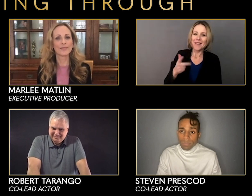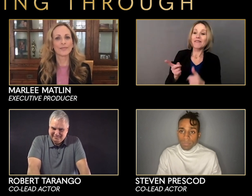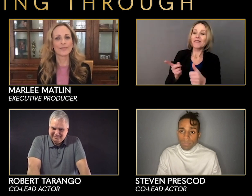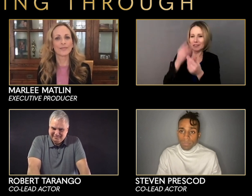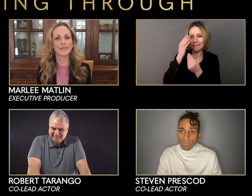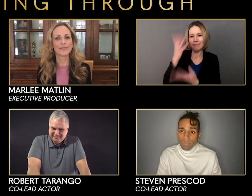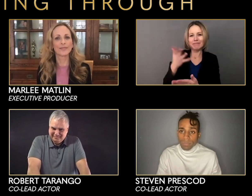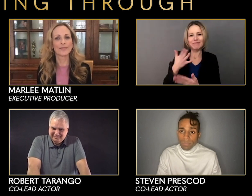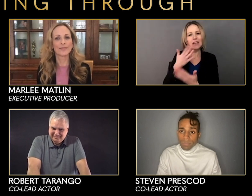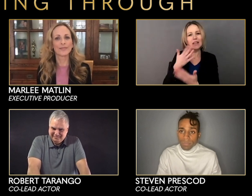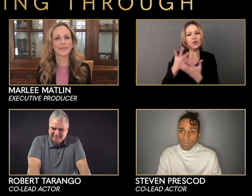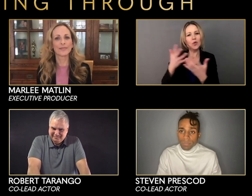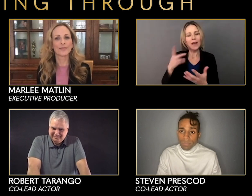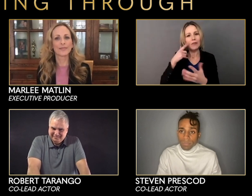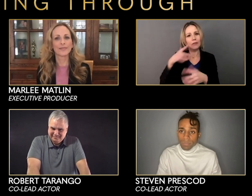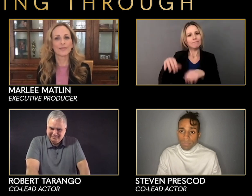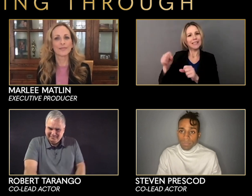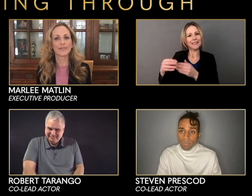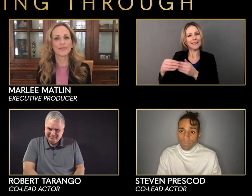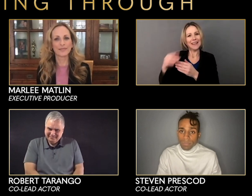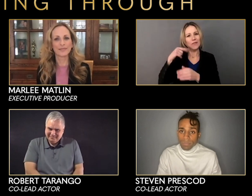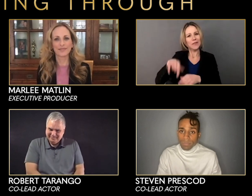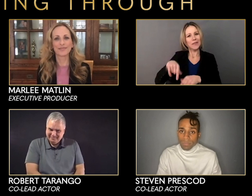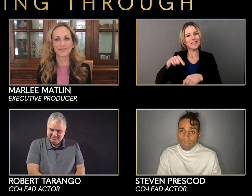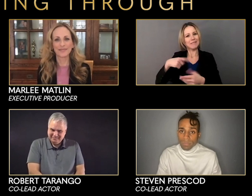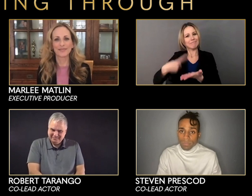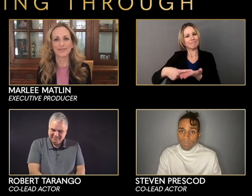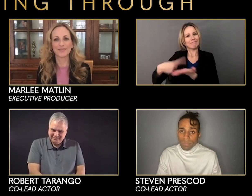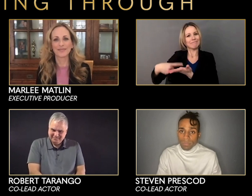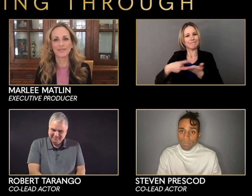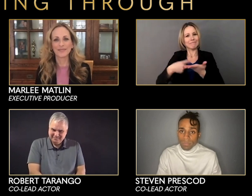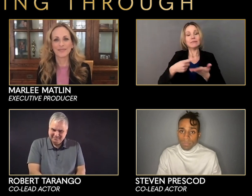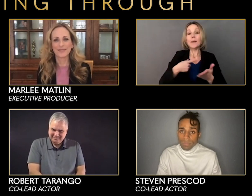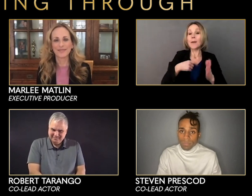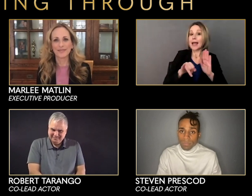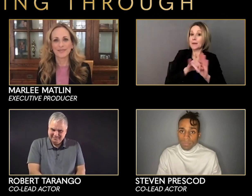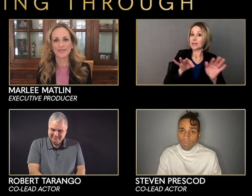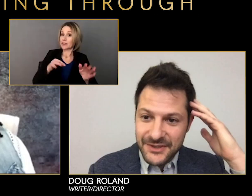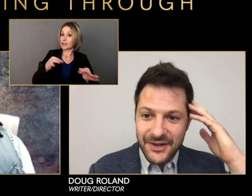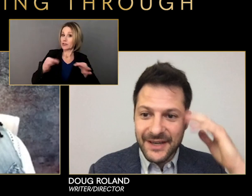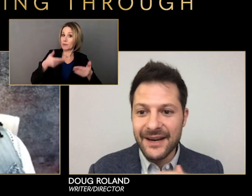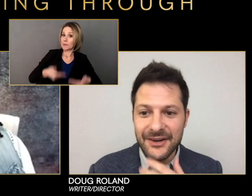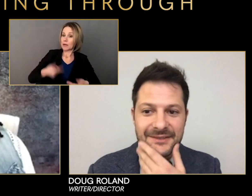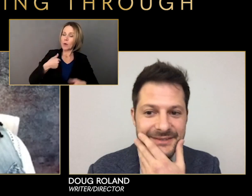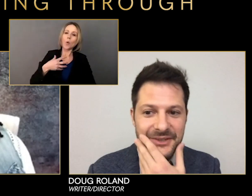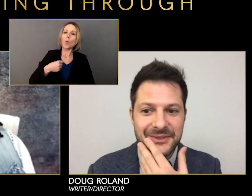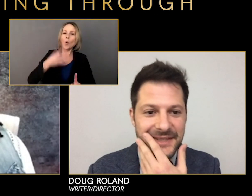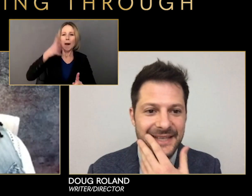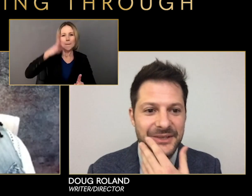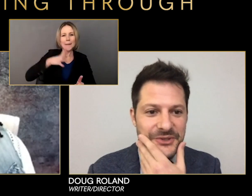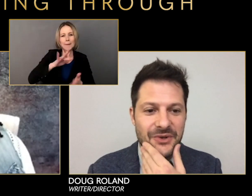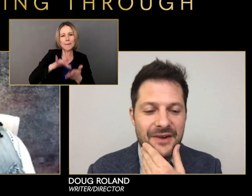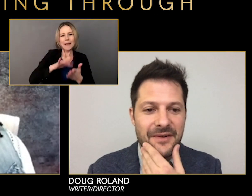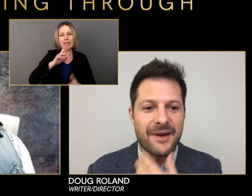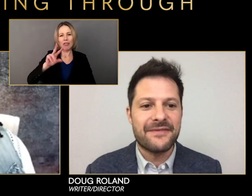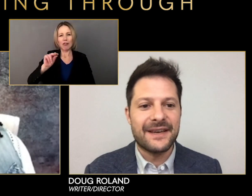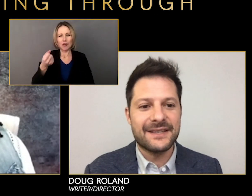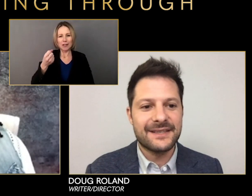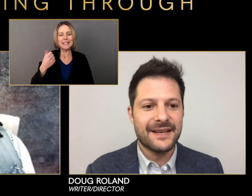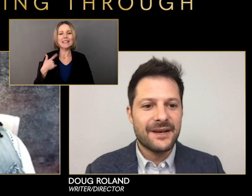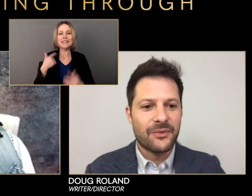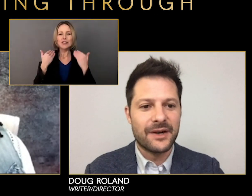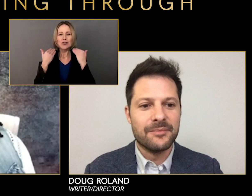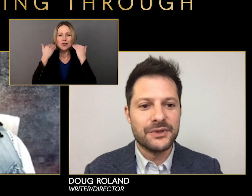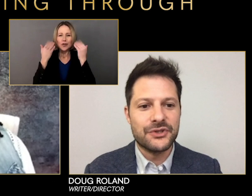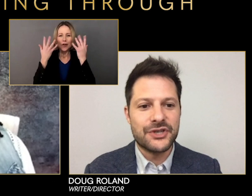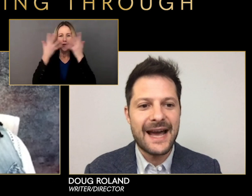the conversation today. And my image description: I'm a white male in my mid 30s, short dark hair, little scruff on my